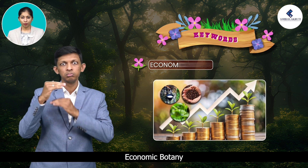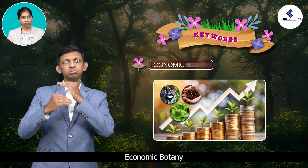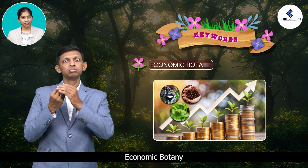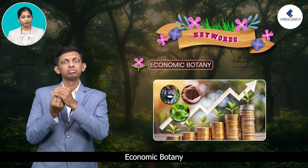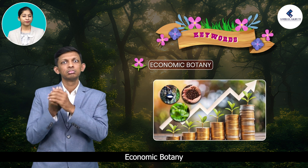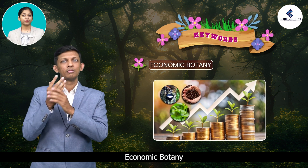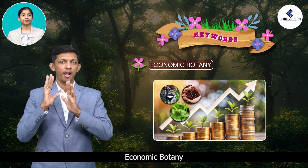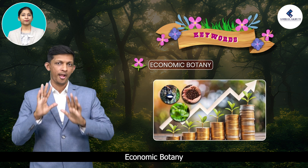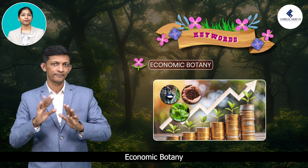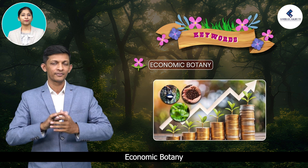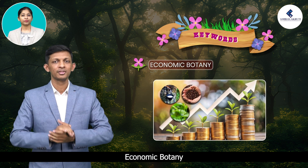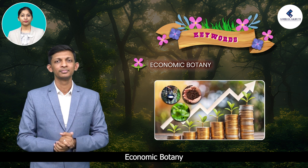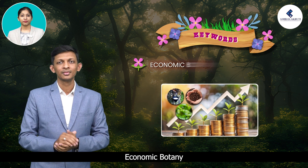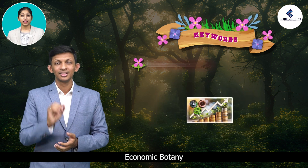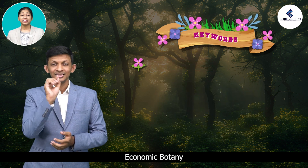economic botany,